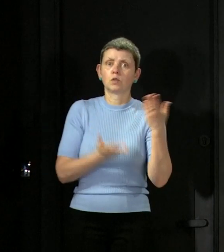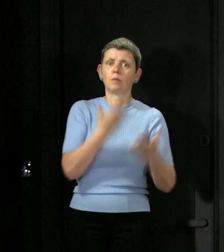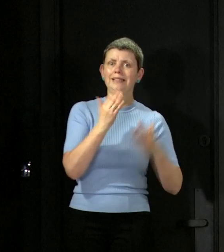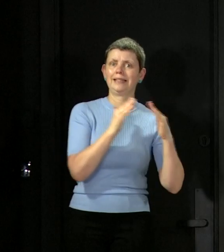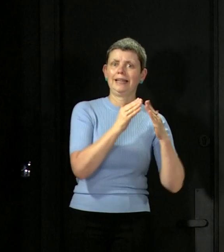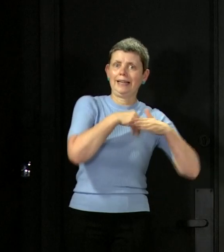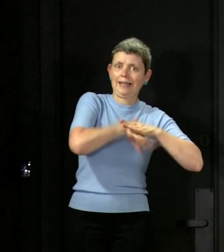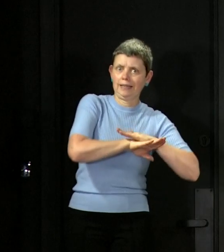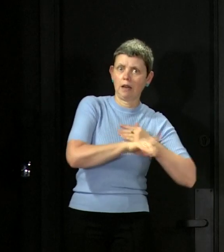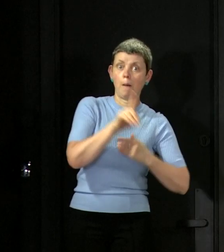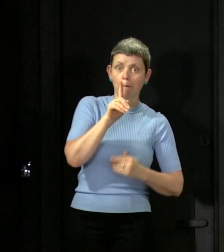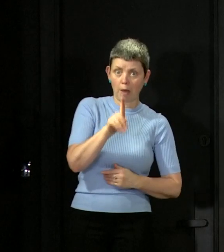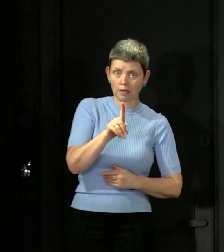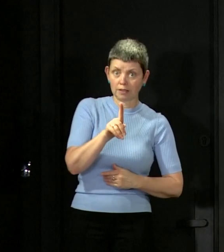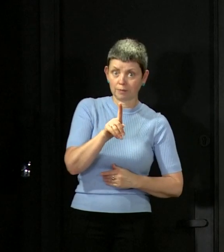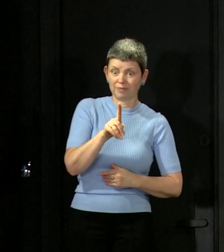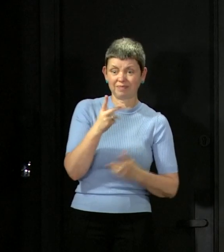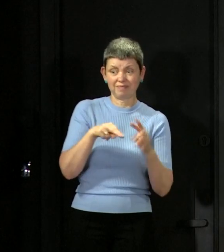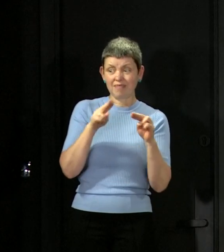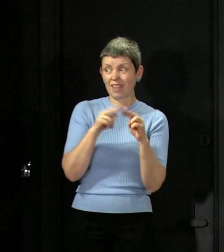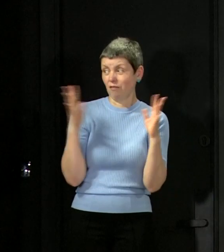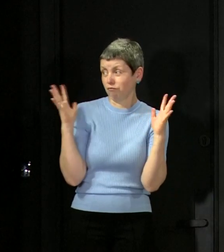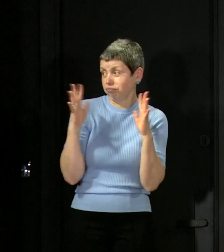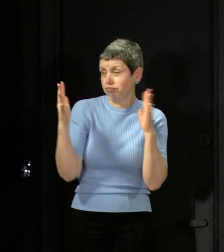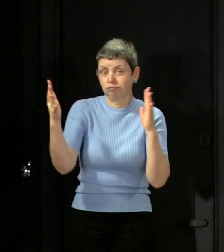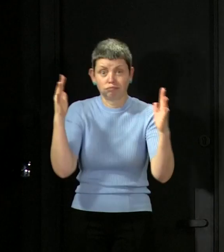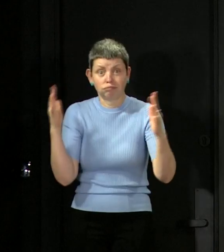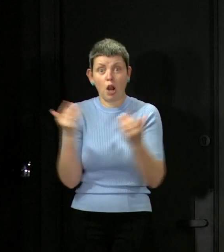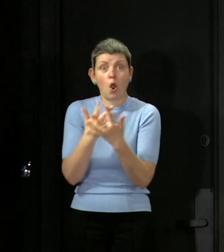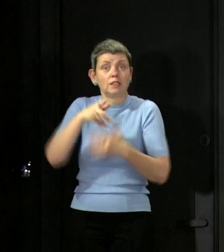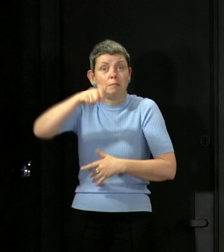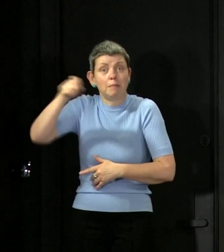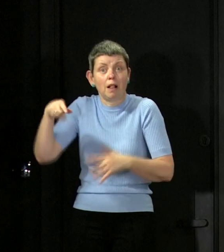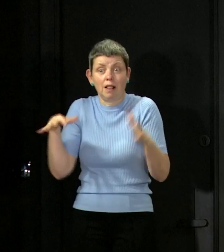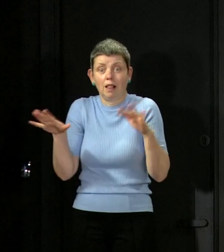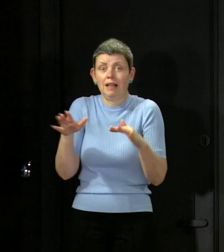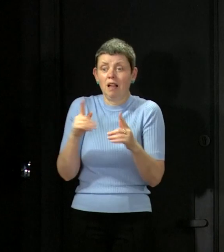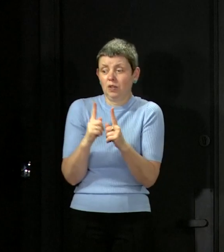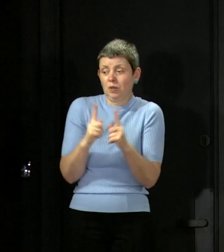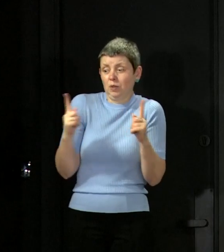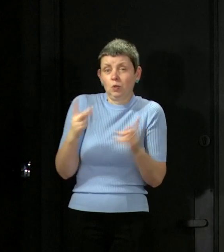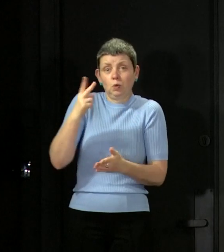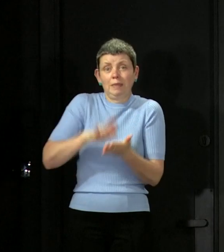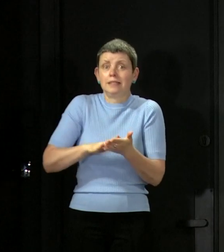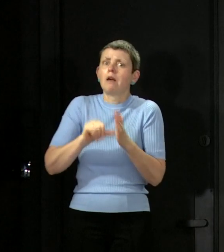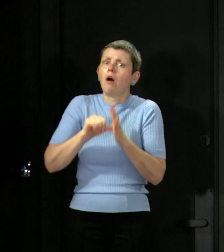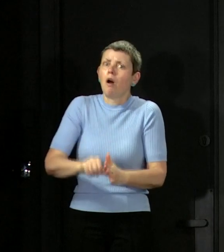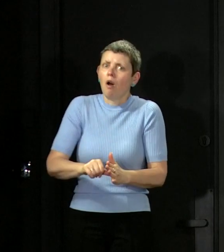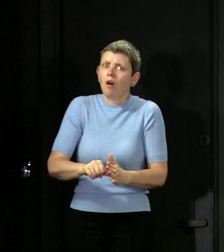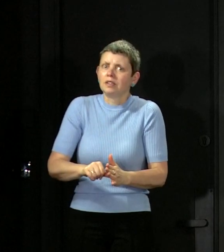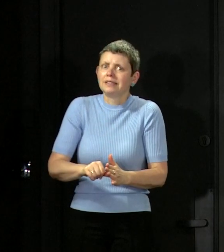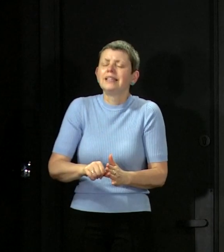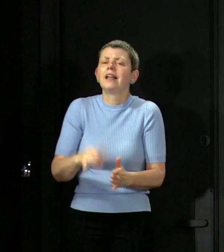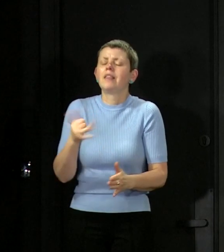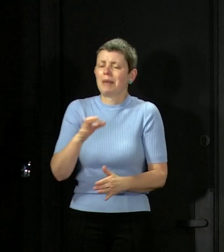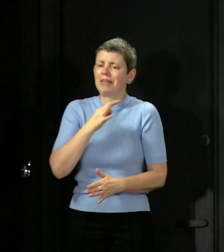indoors. Nevertheless, if you're in a crowded place, it's going to be harder to socially distance, and those risks are higher than we think is